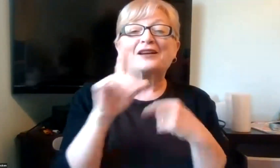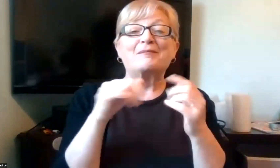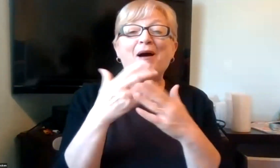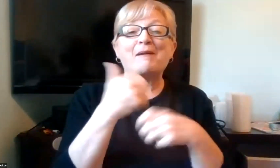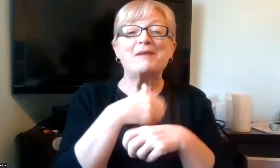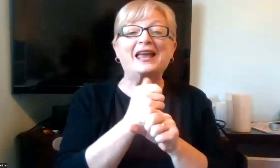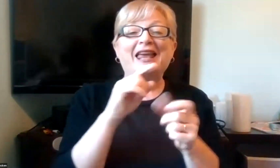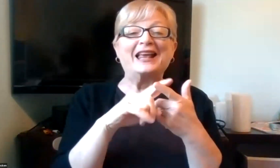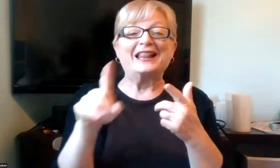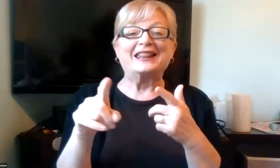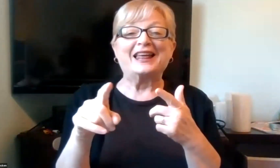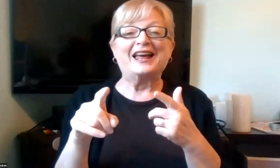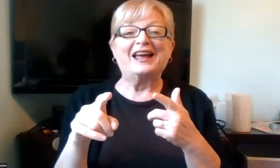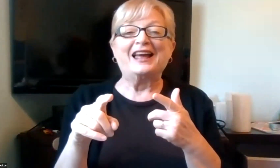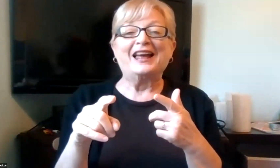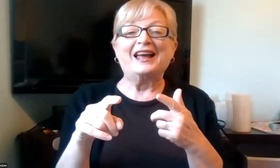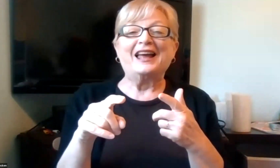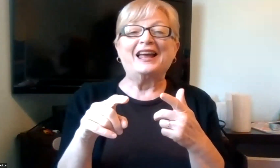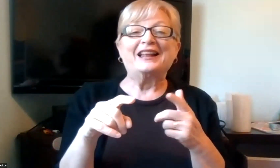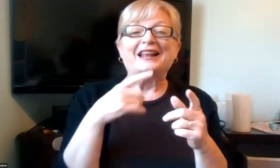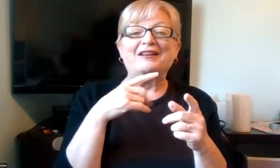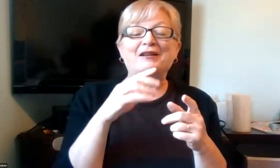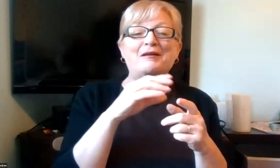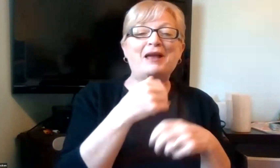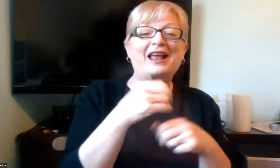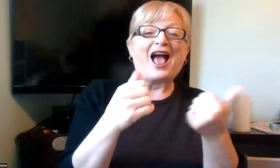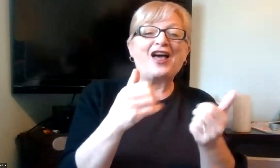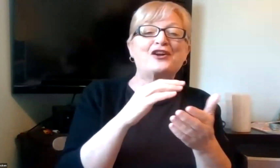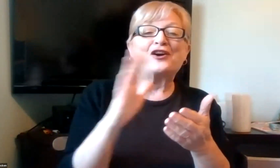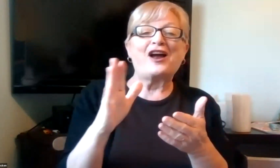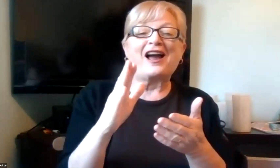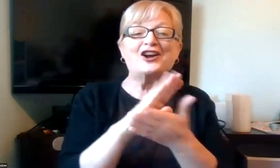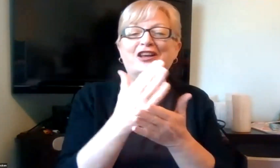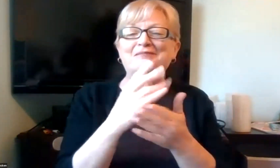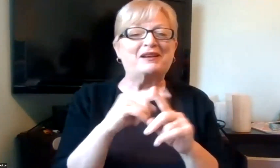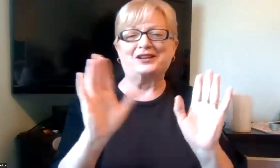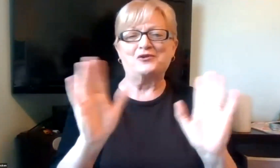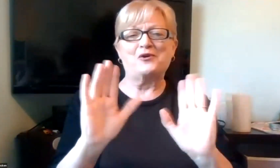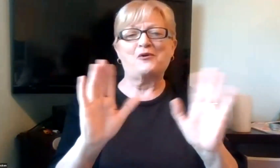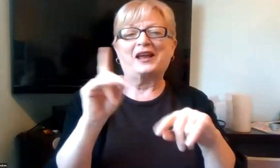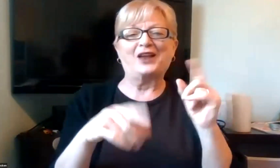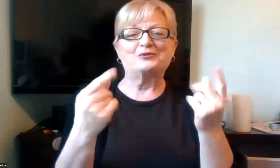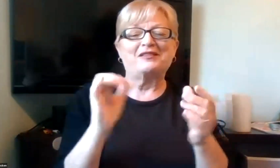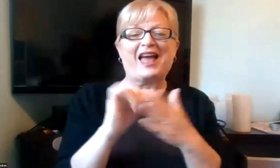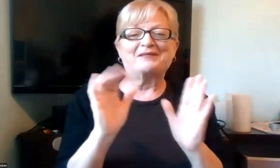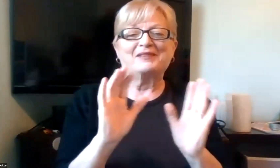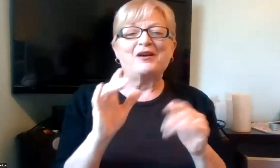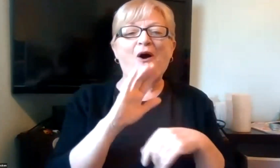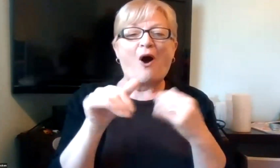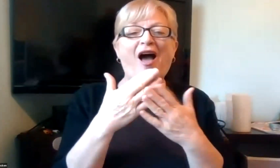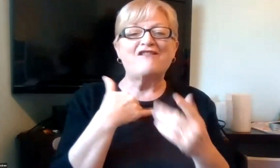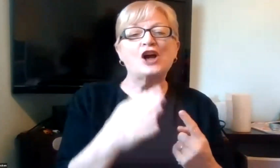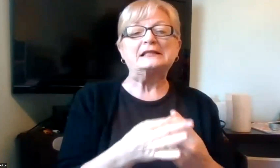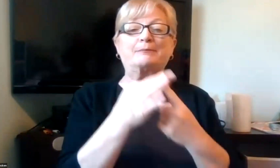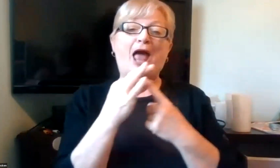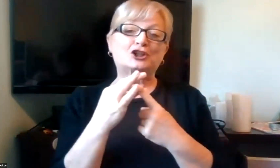making the break and bake cookies, and Erin said, no way. Nope. We can't do that. So we all got our special